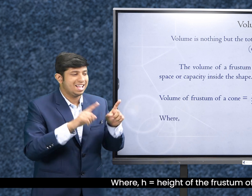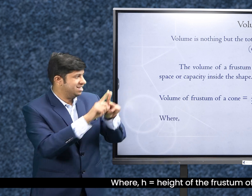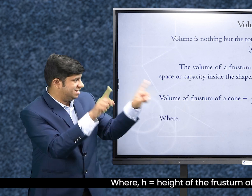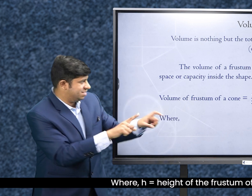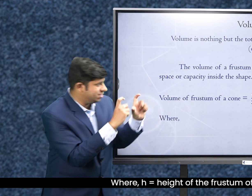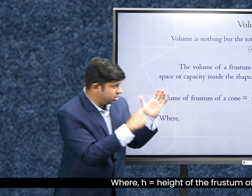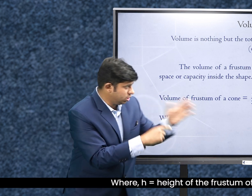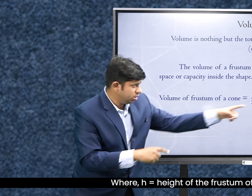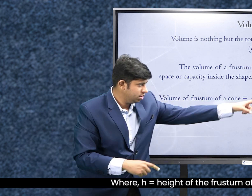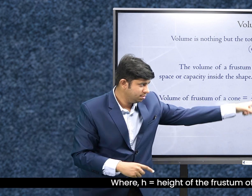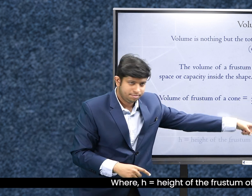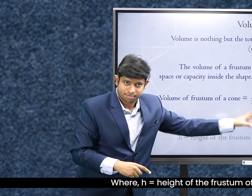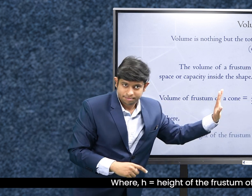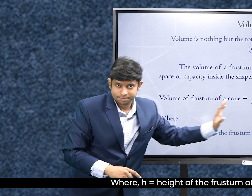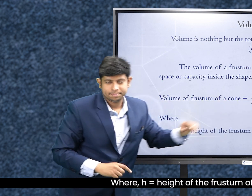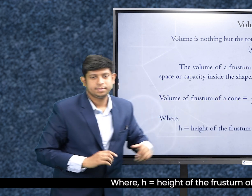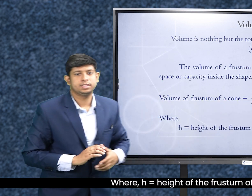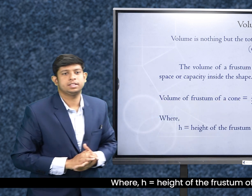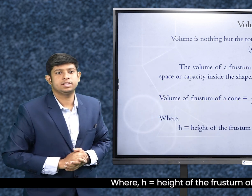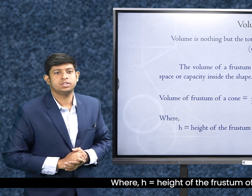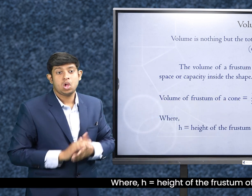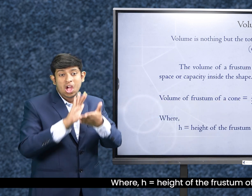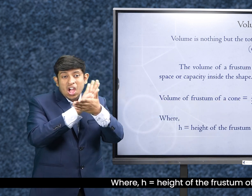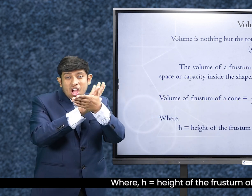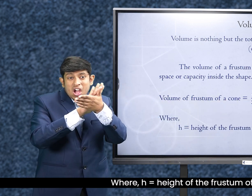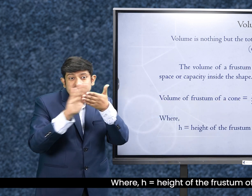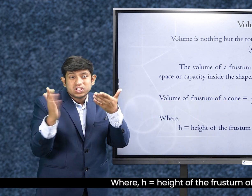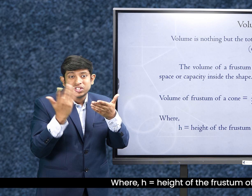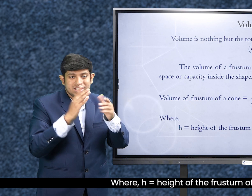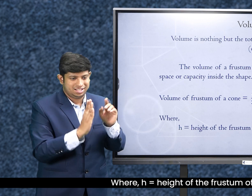where h is equal to height of the frustum of a cone,